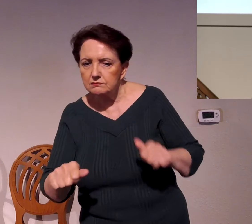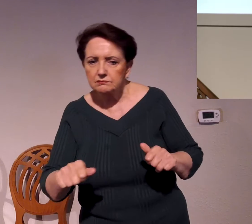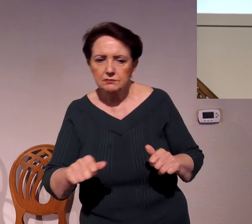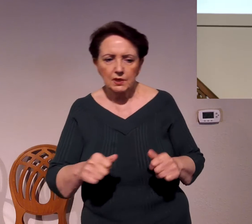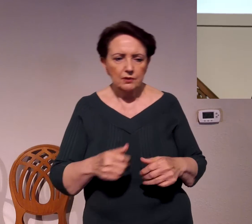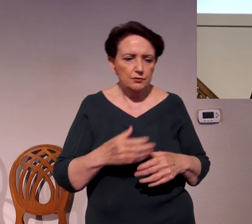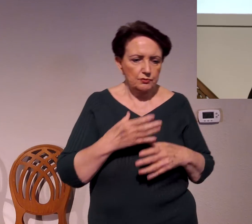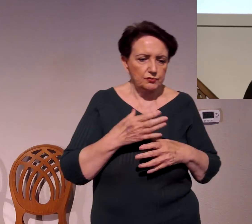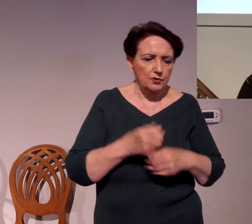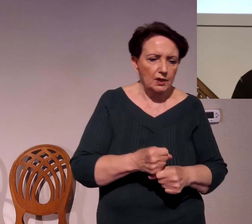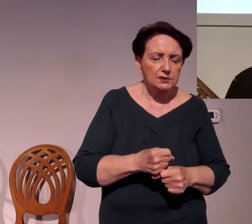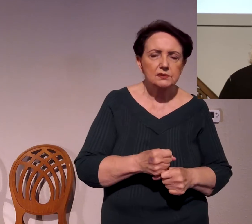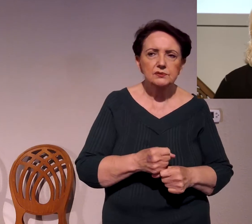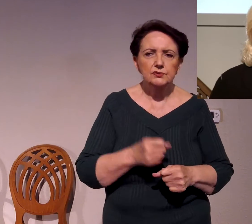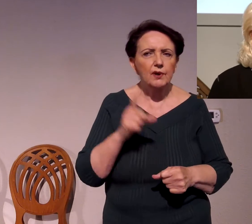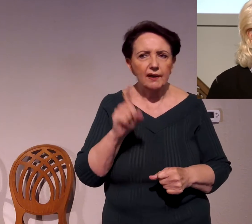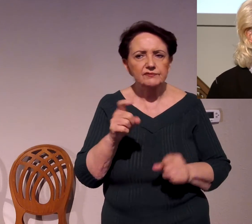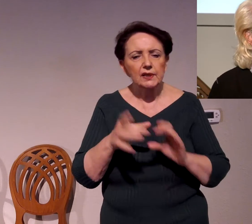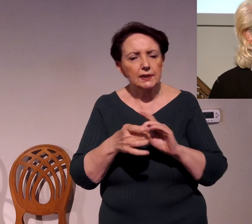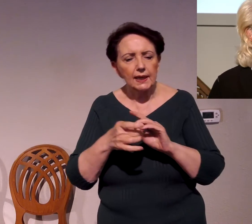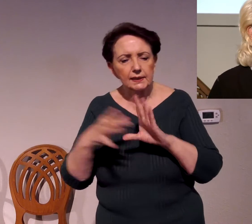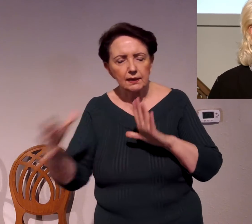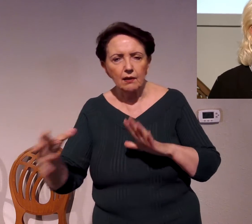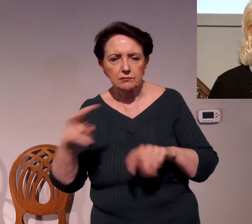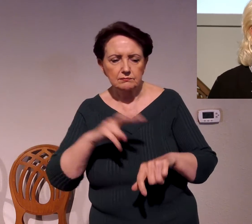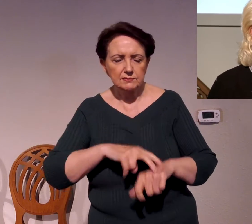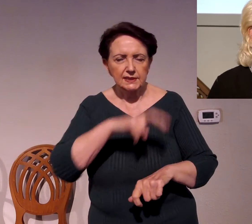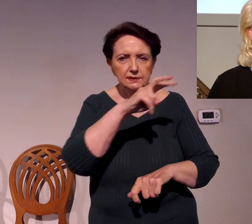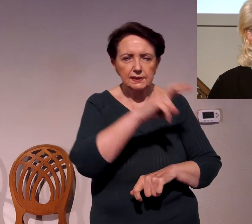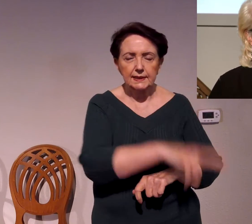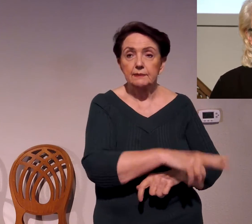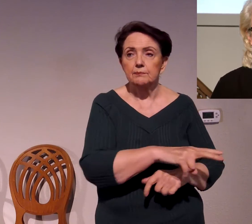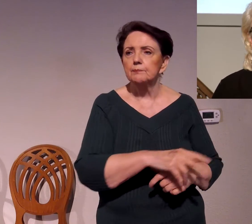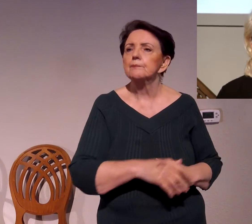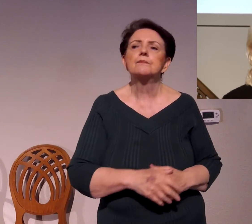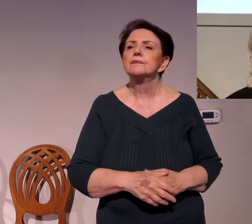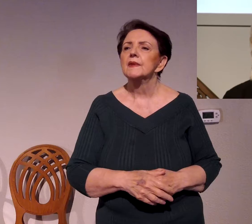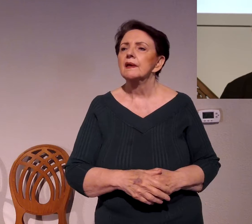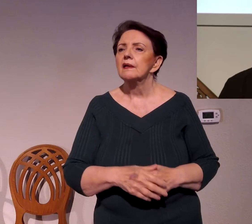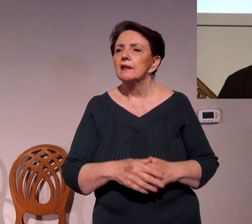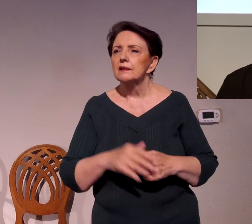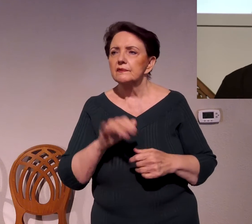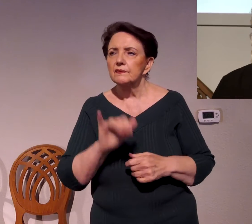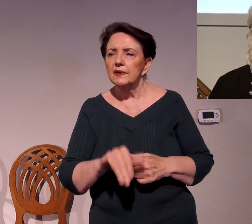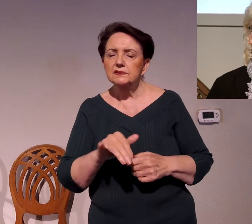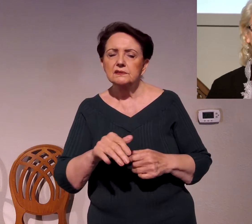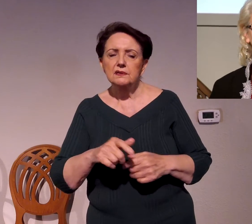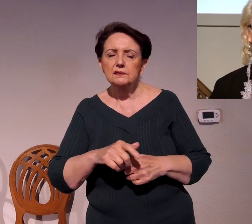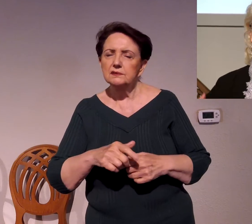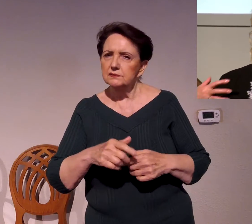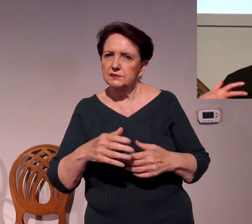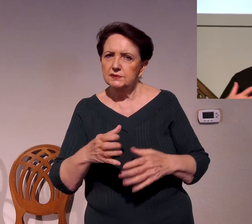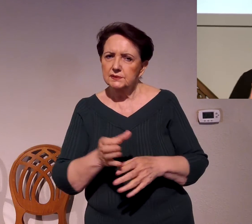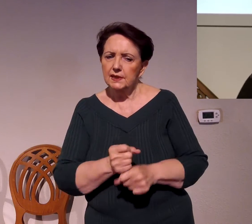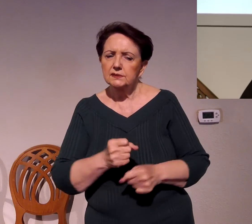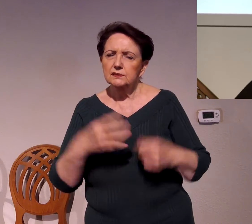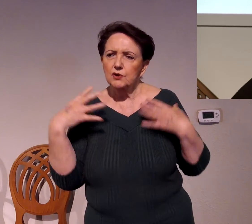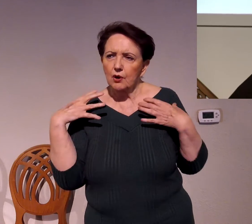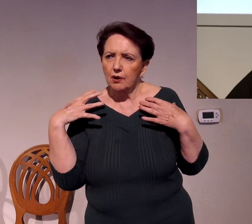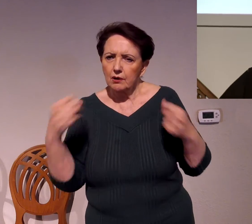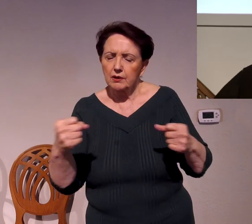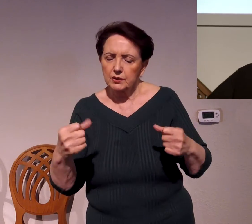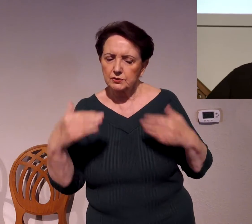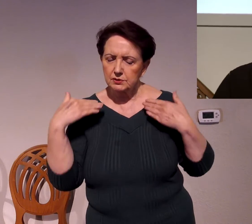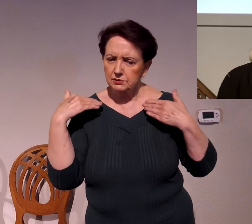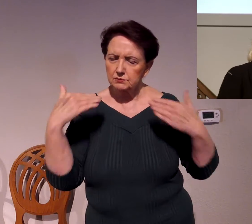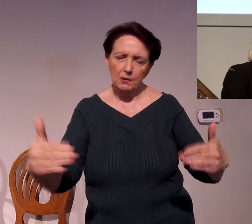figured out, right? So in taking the leap into our lives is a tremendous amount of courage, but it's also